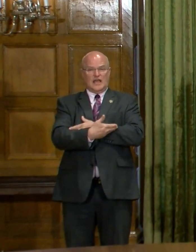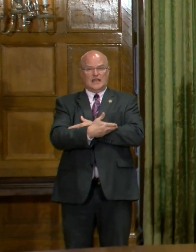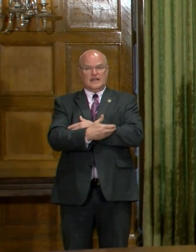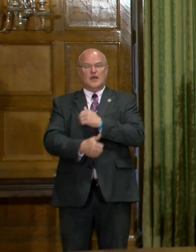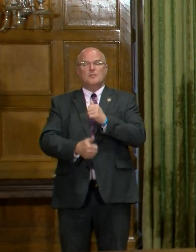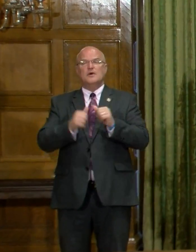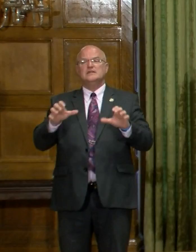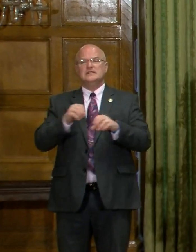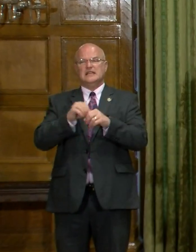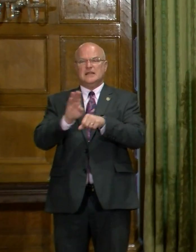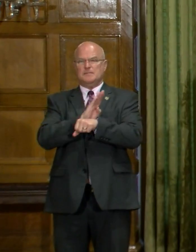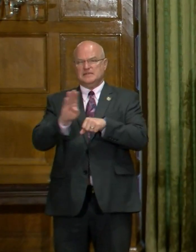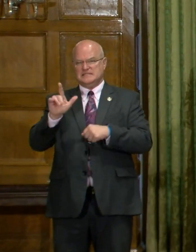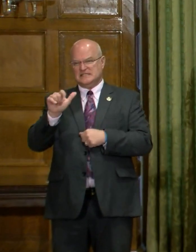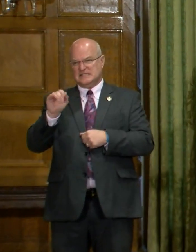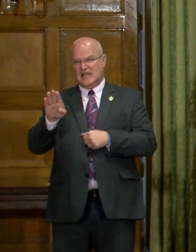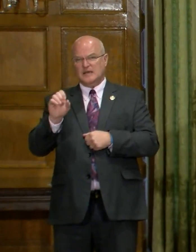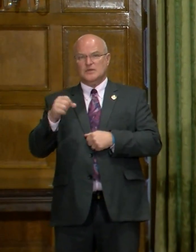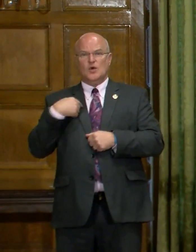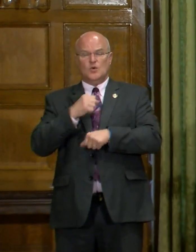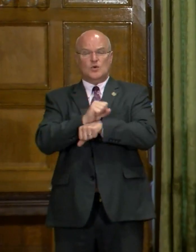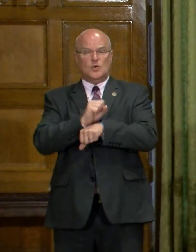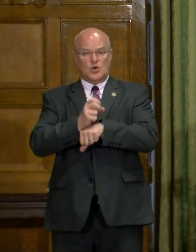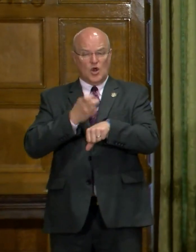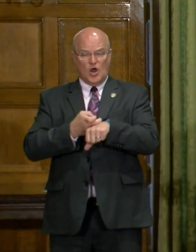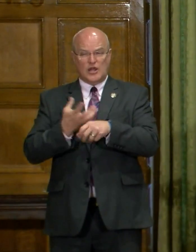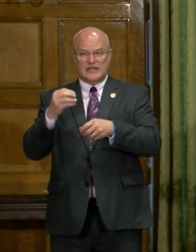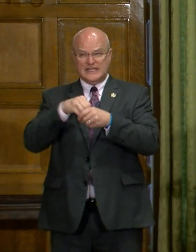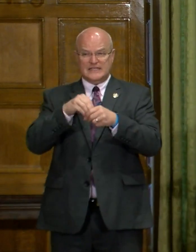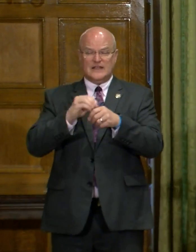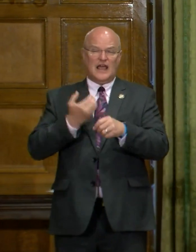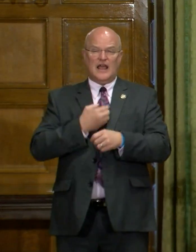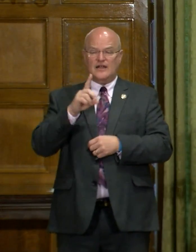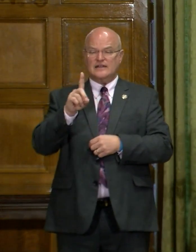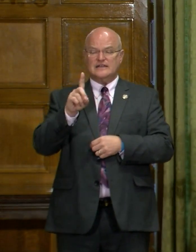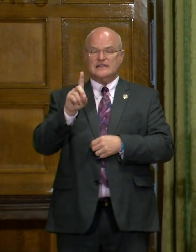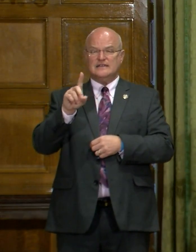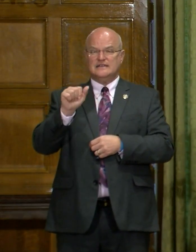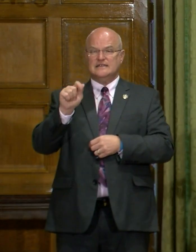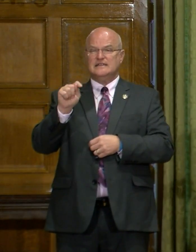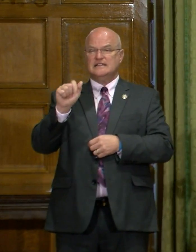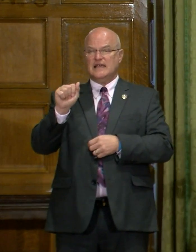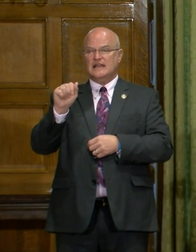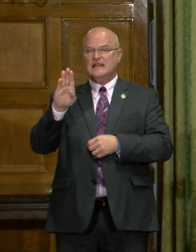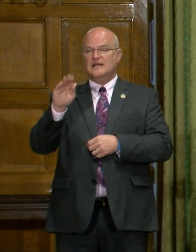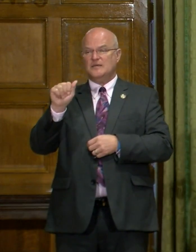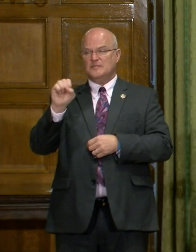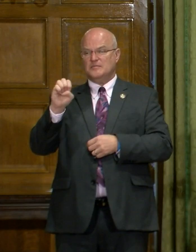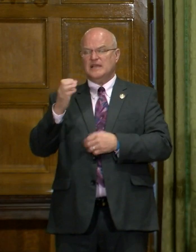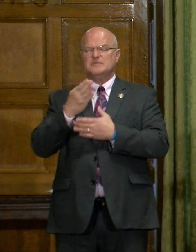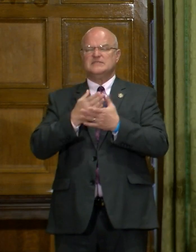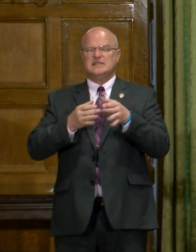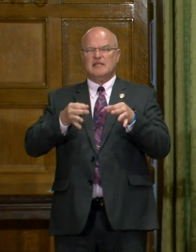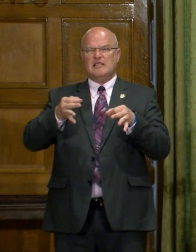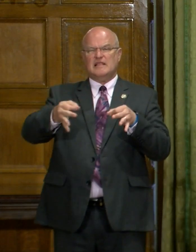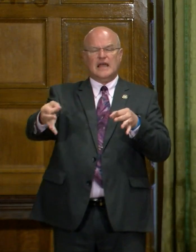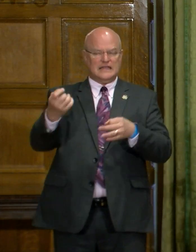and were mostly done in a commercial lab. So we're working hard to get those into our database, but there is some lag, some